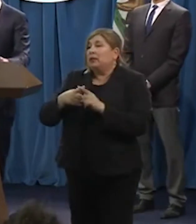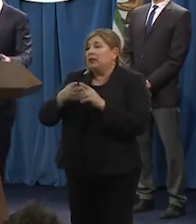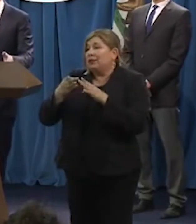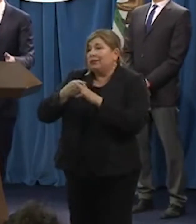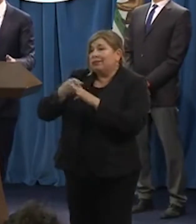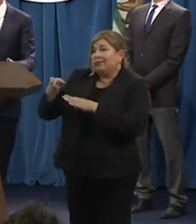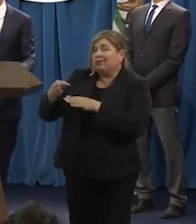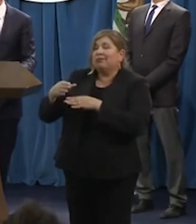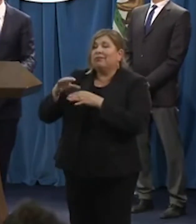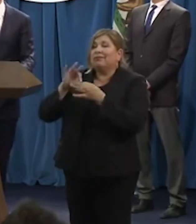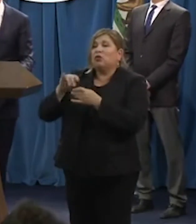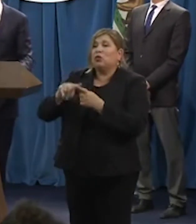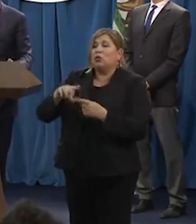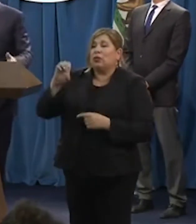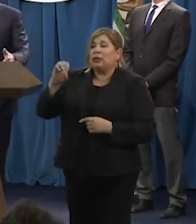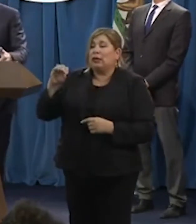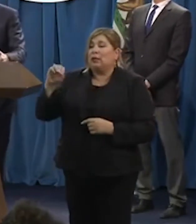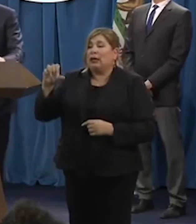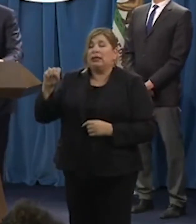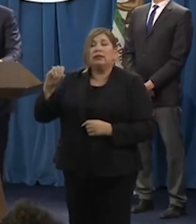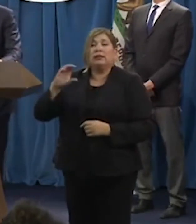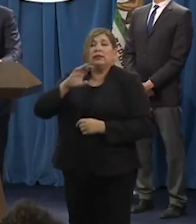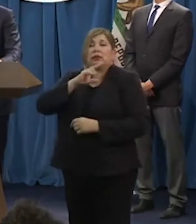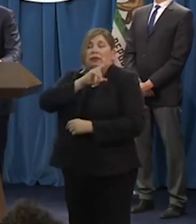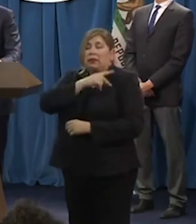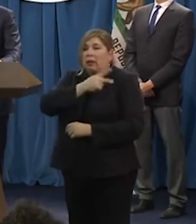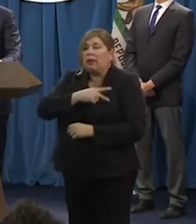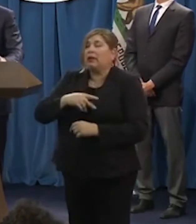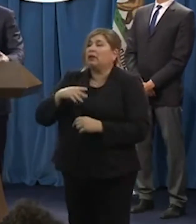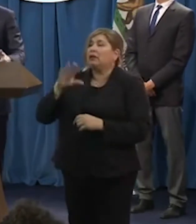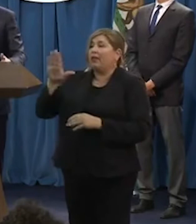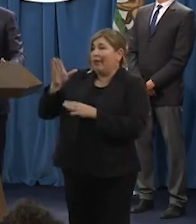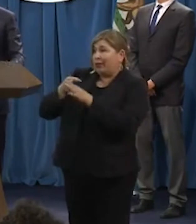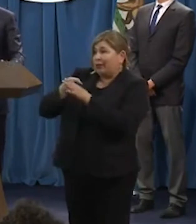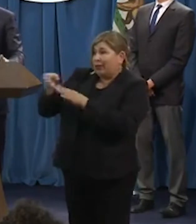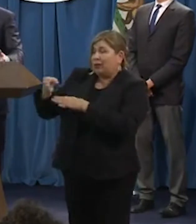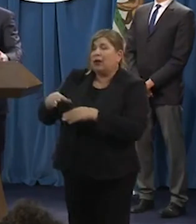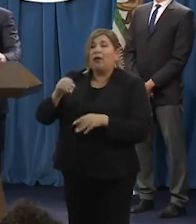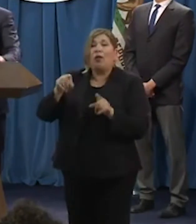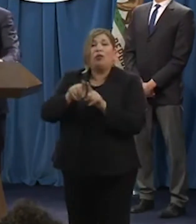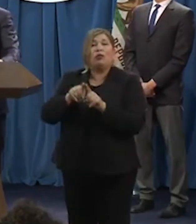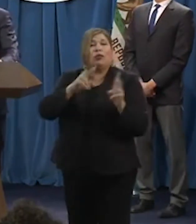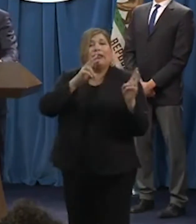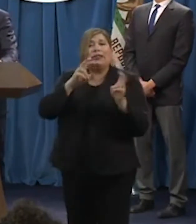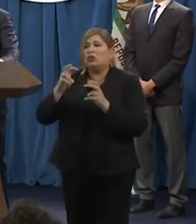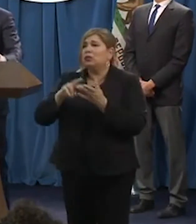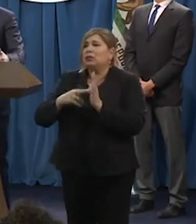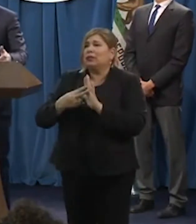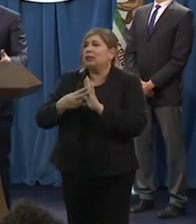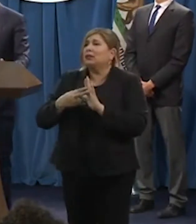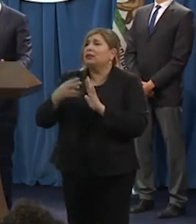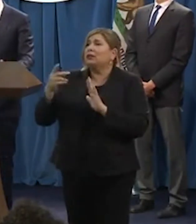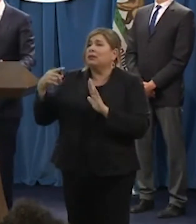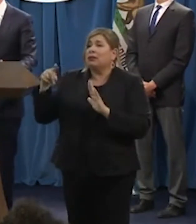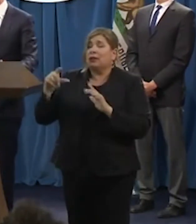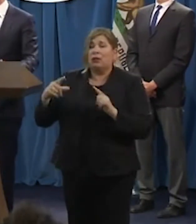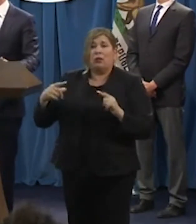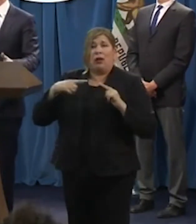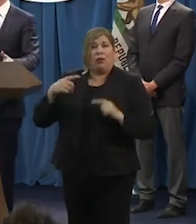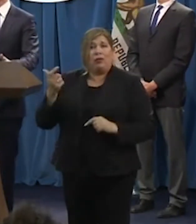issues related to EMS and paramedics as it relates to scope of practice, and the issue of being able to get retired